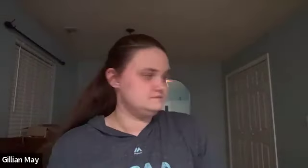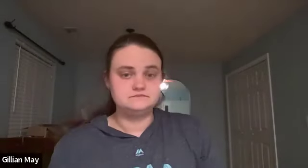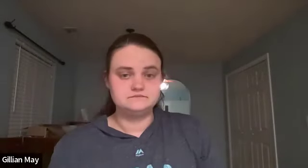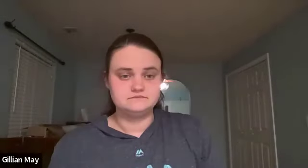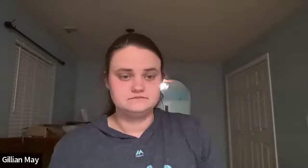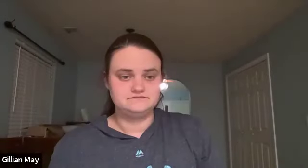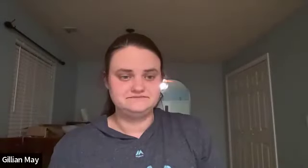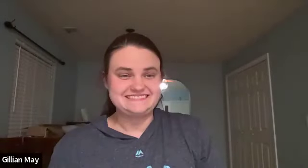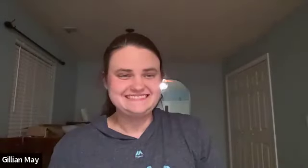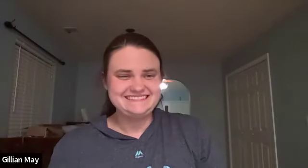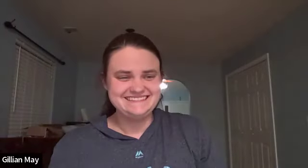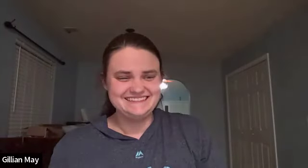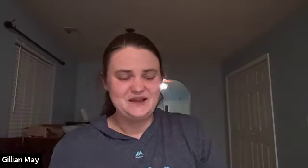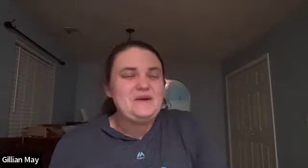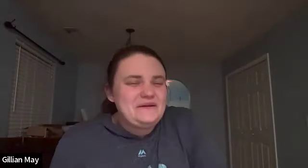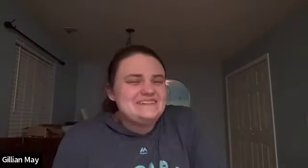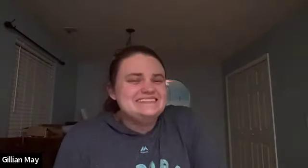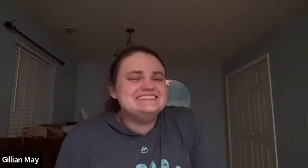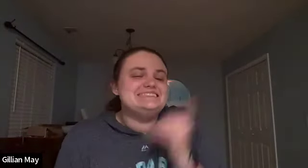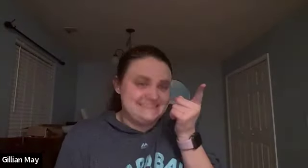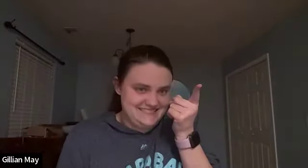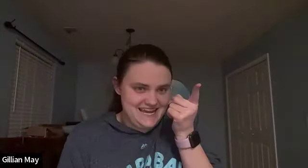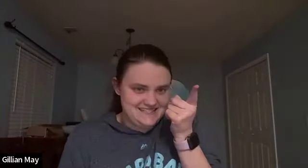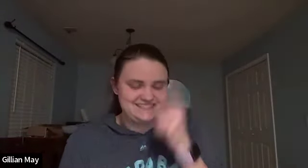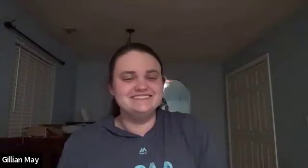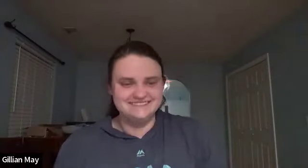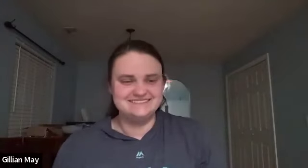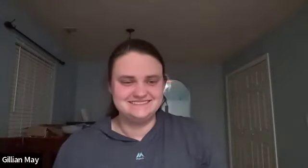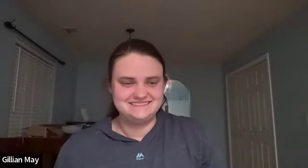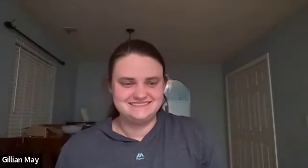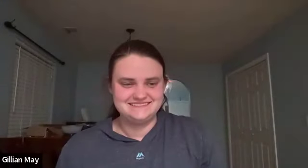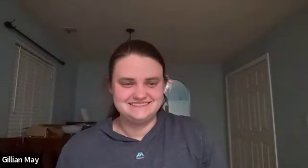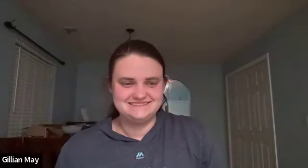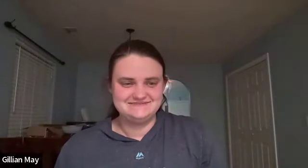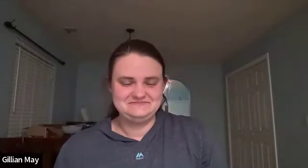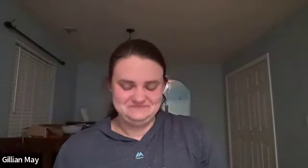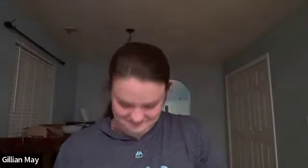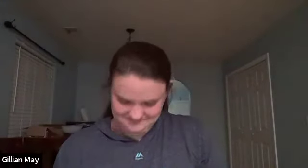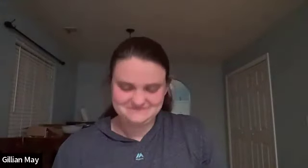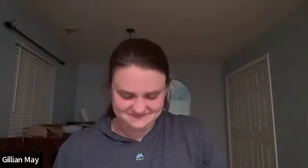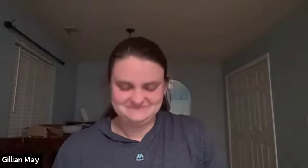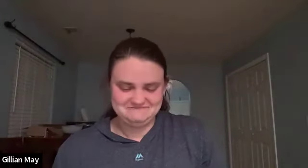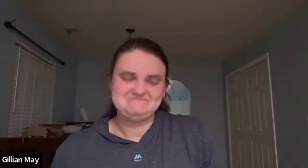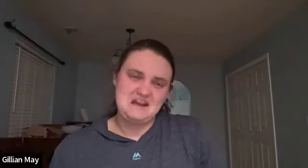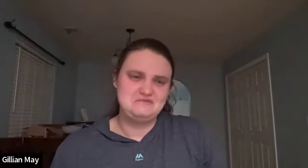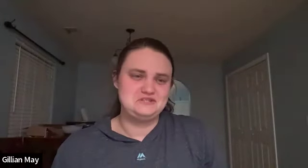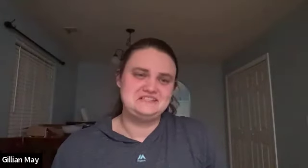we get to the animals and the foods. All of Yes. your favorite things, you've got to finger spell it. Unfortunately,